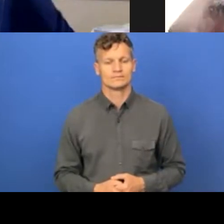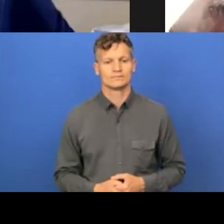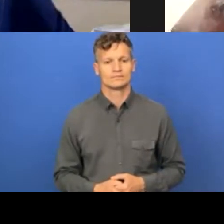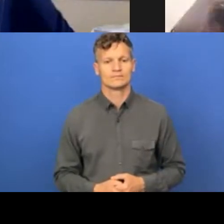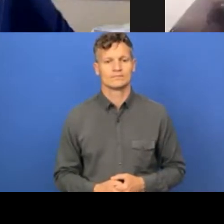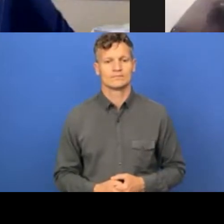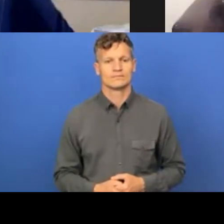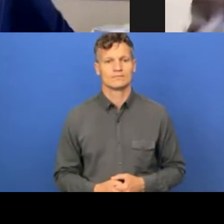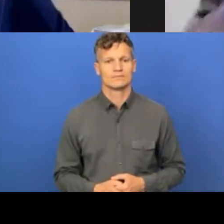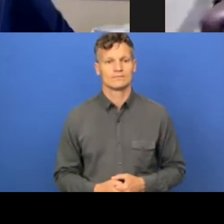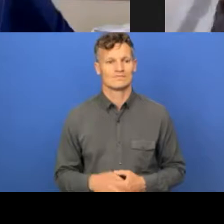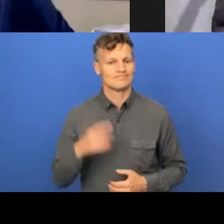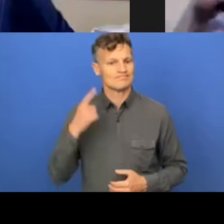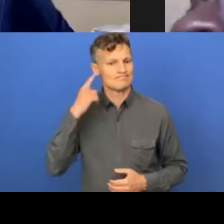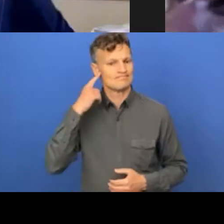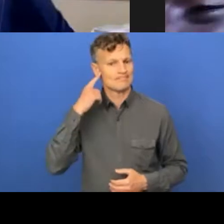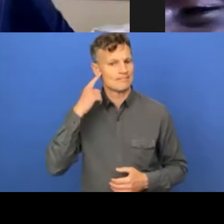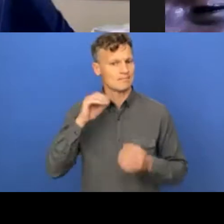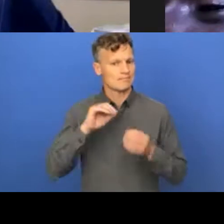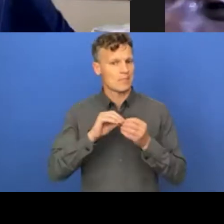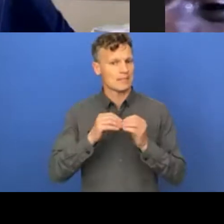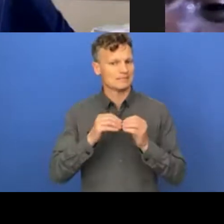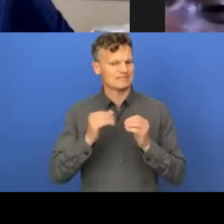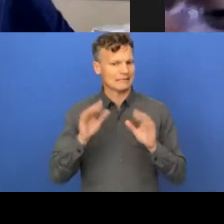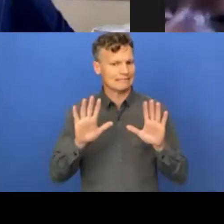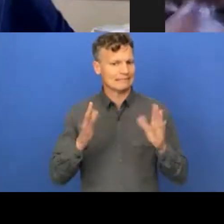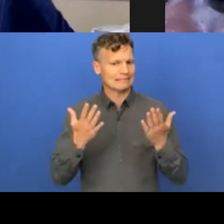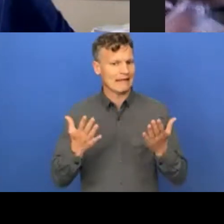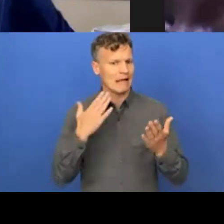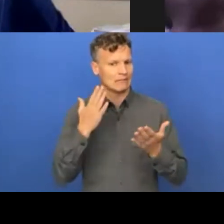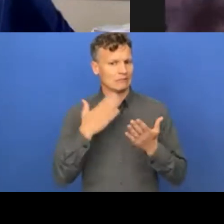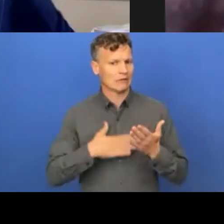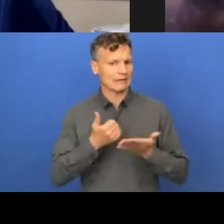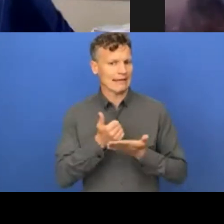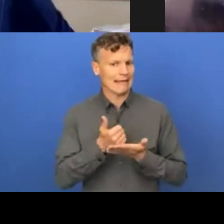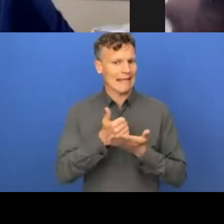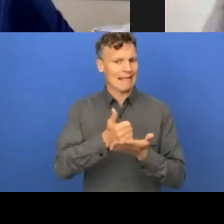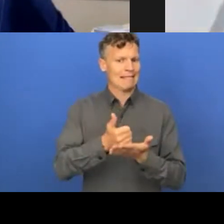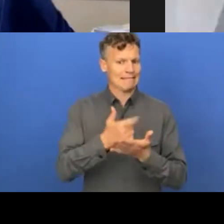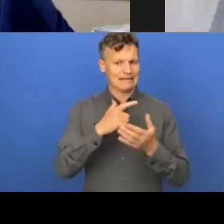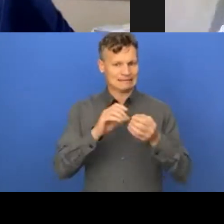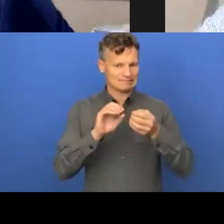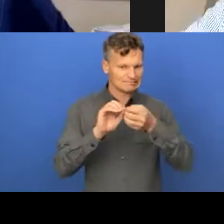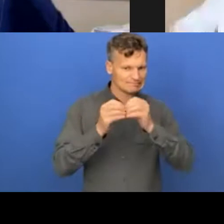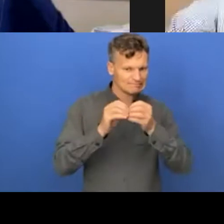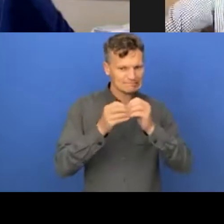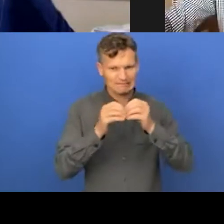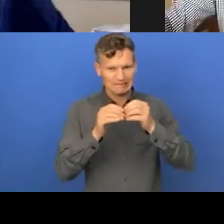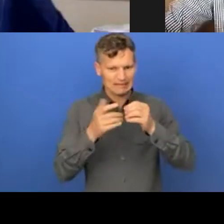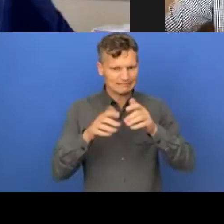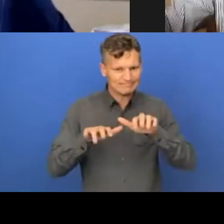So we're going to try to help Kiki fixing the problem, the